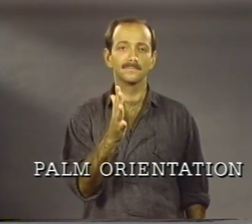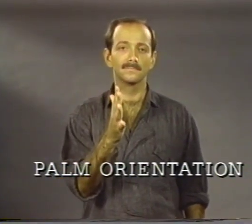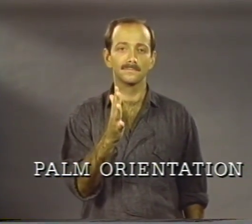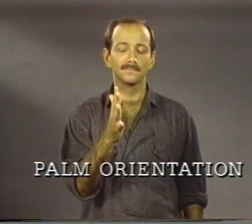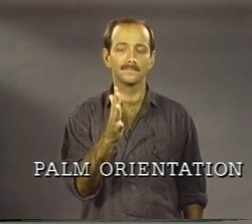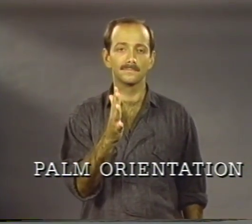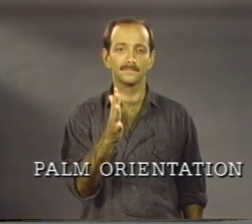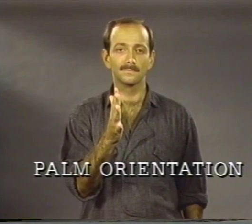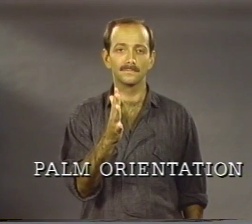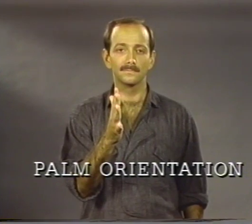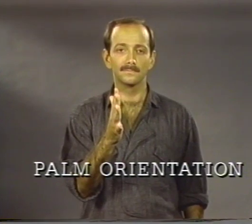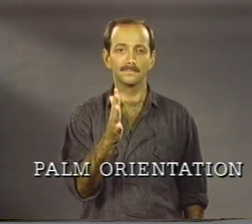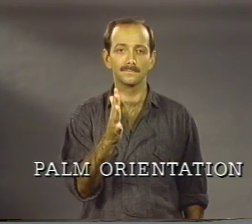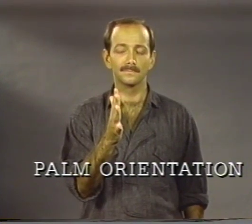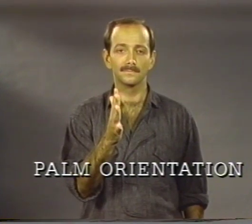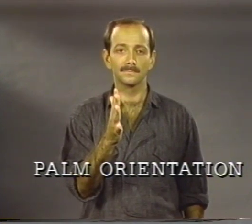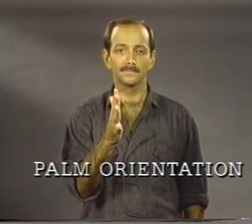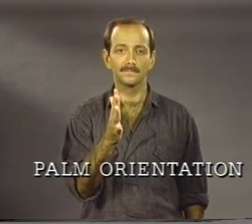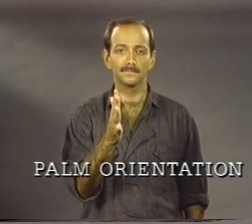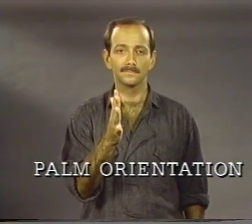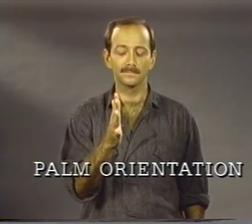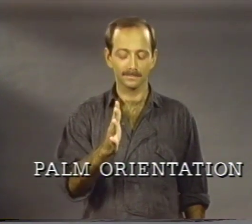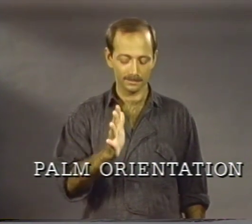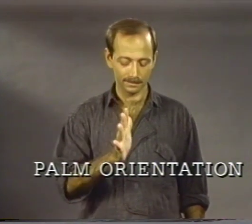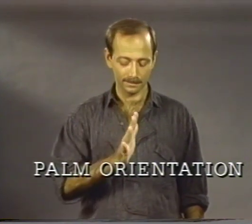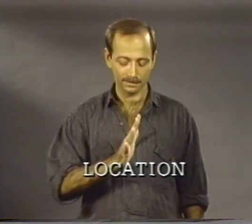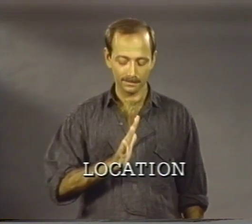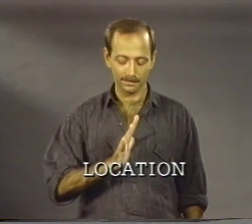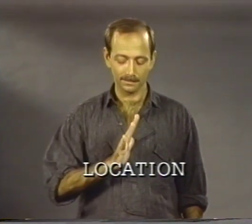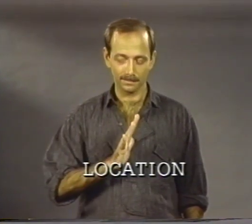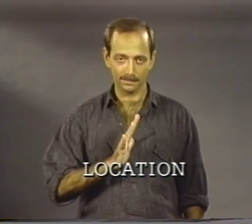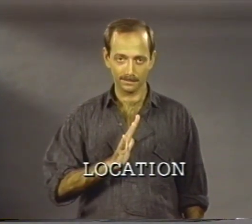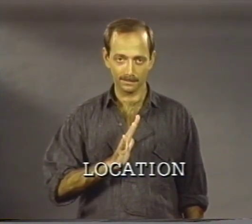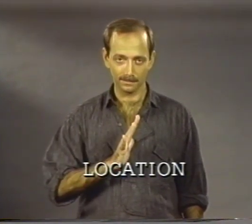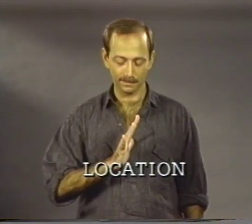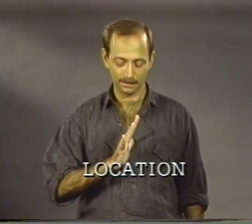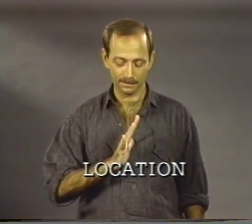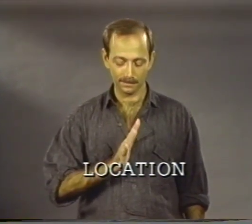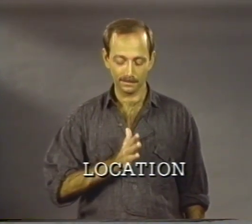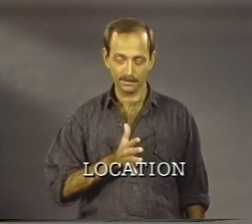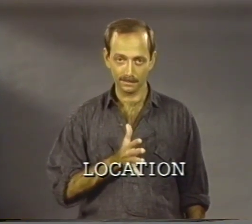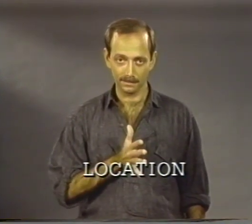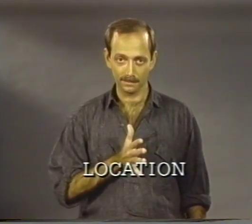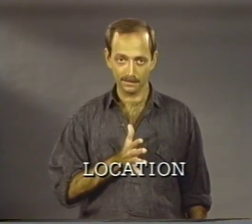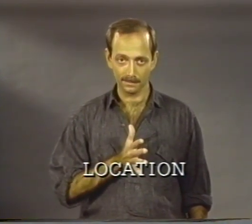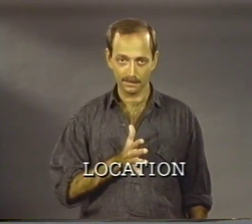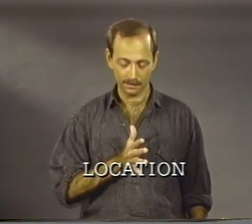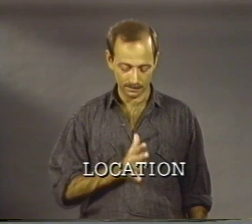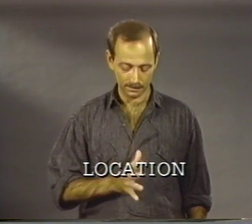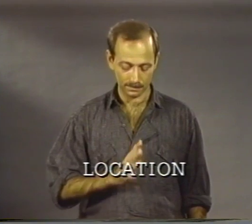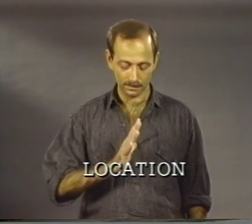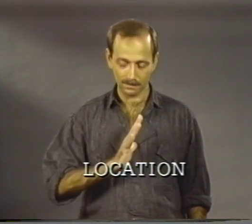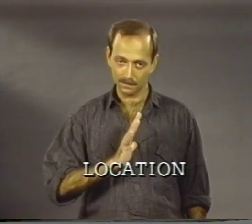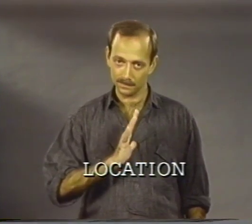The sign will be formed in front of the middle of the chest. Now bring the thumb from the center of the chest outward in an